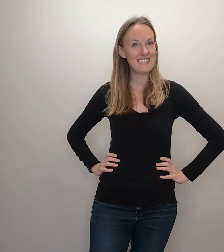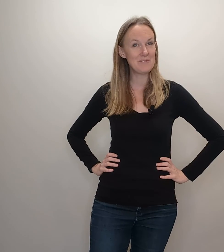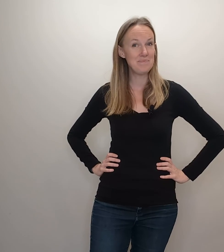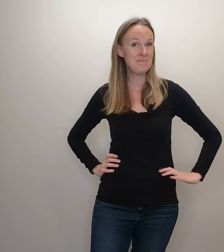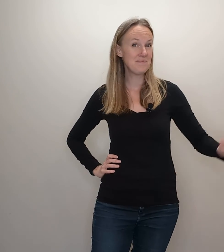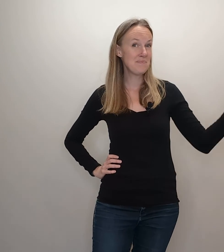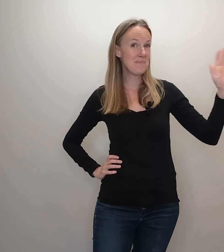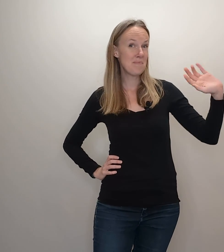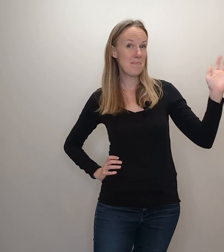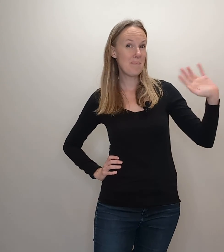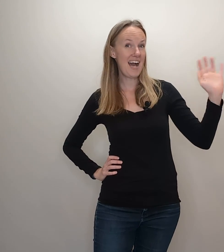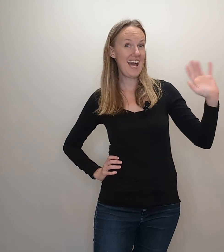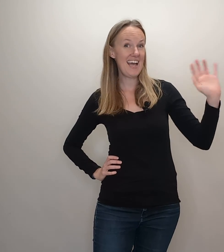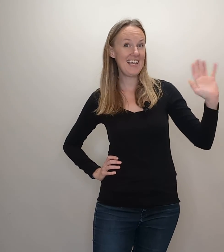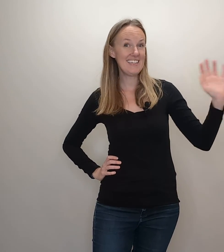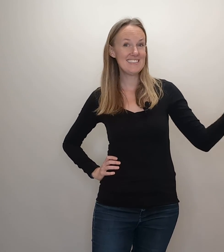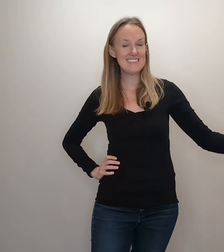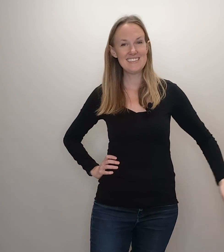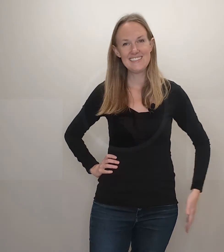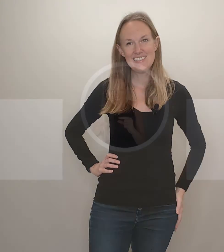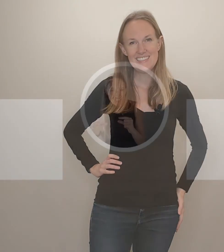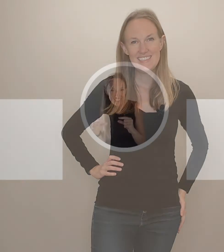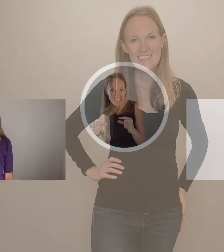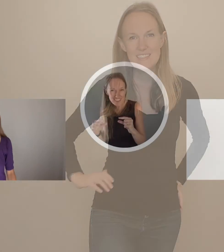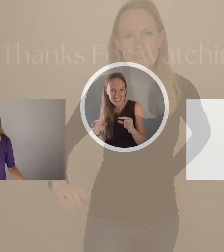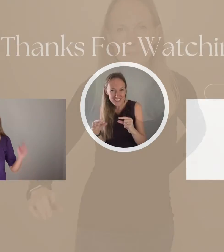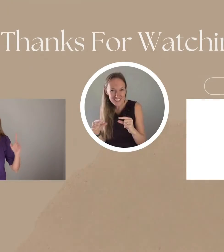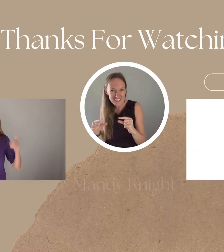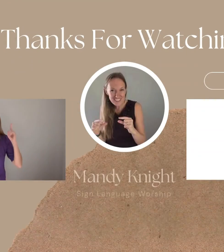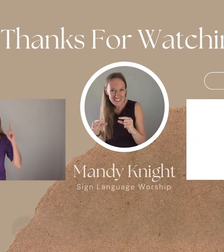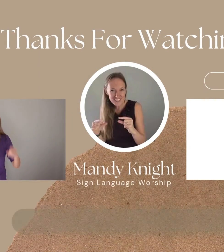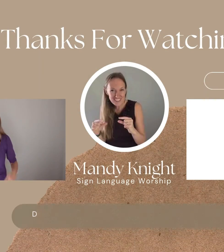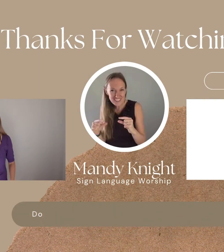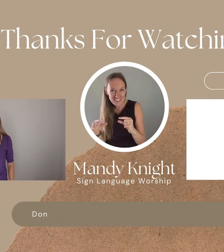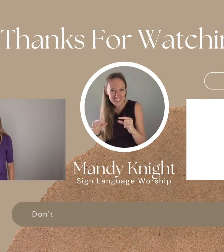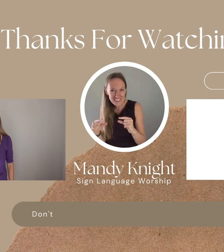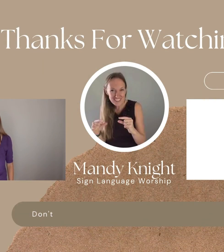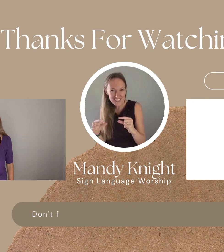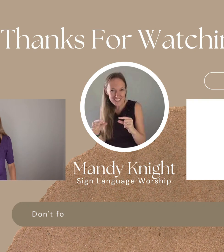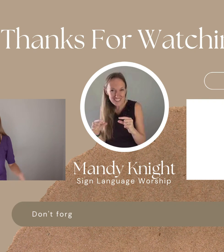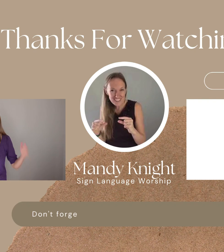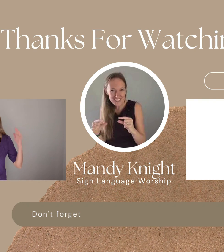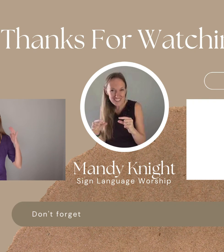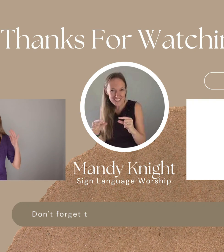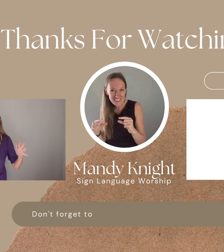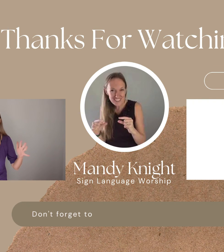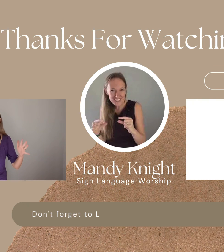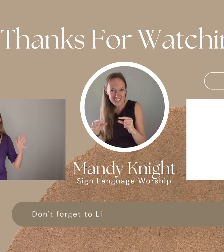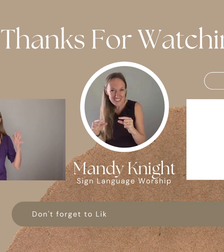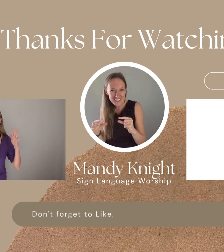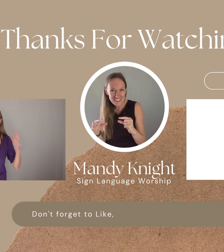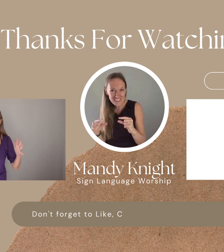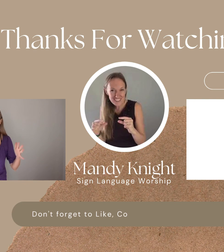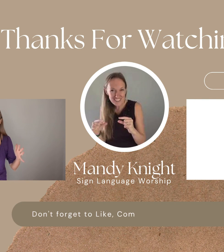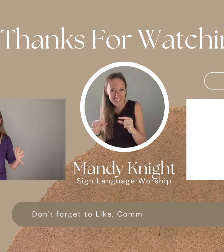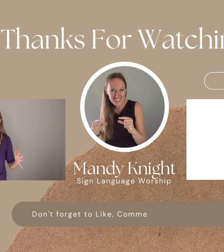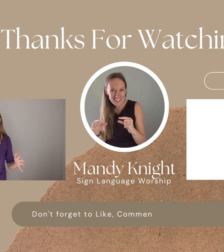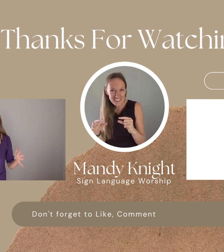bridge. Bye. God commands us in the Bible to not be discouraged.